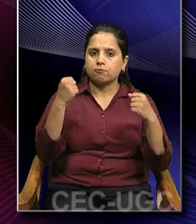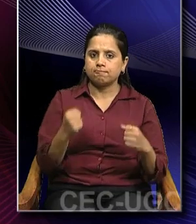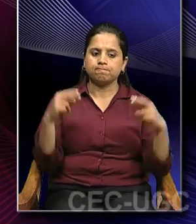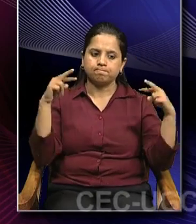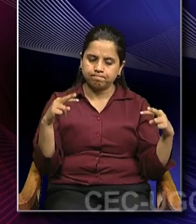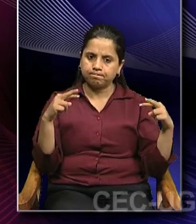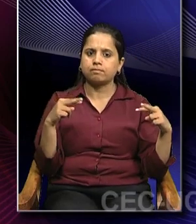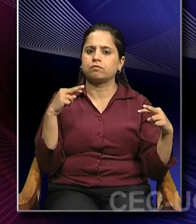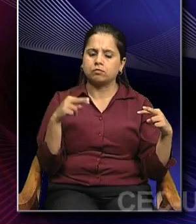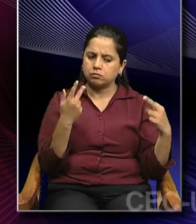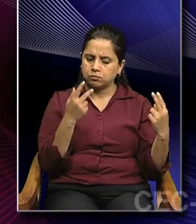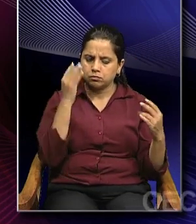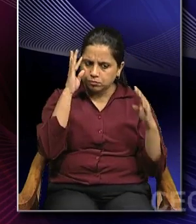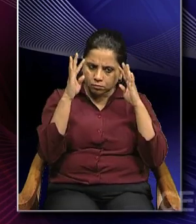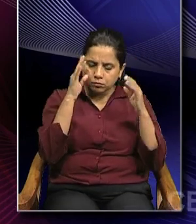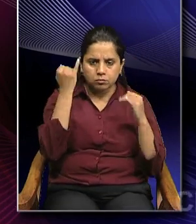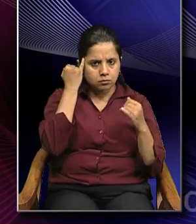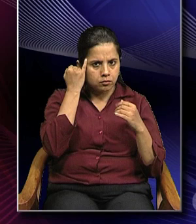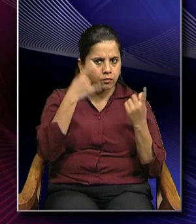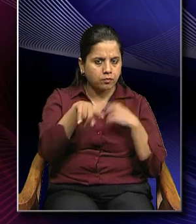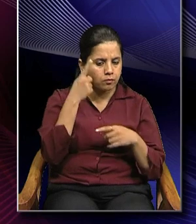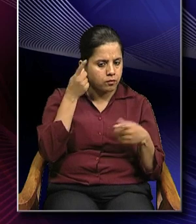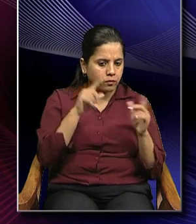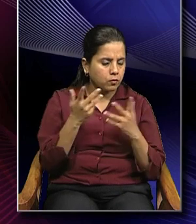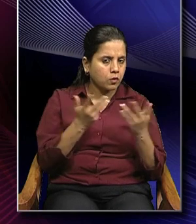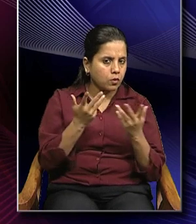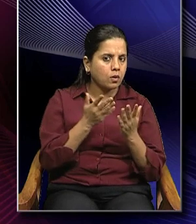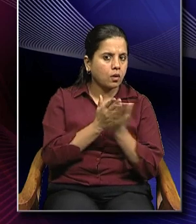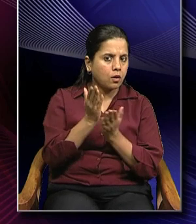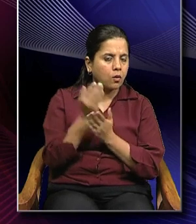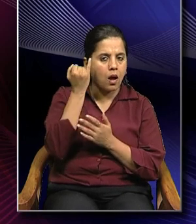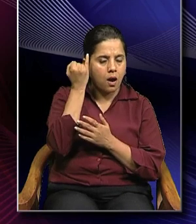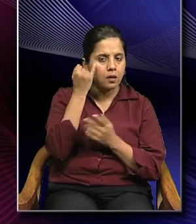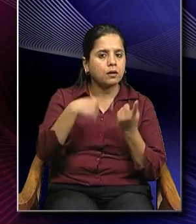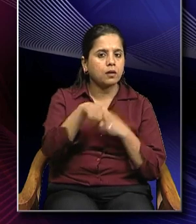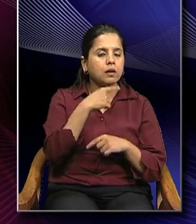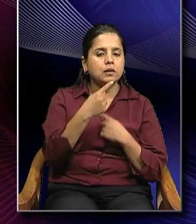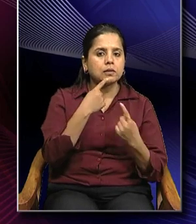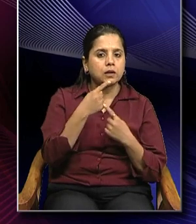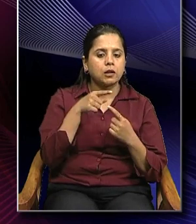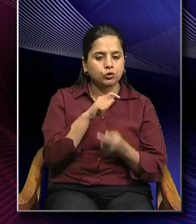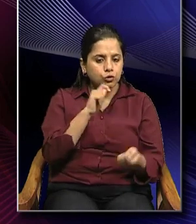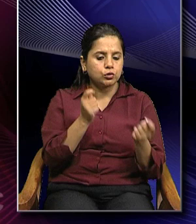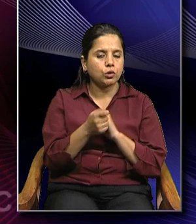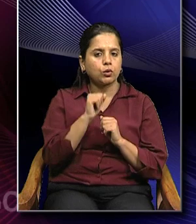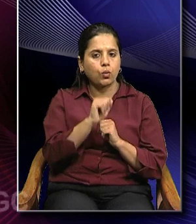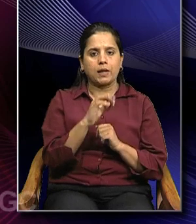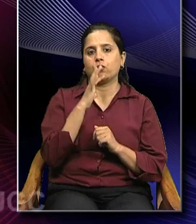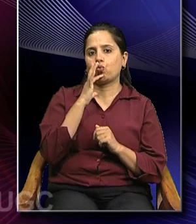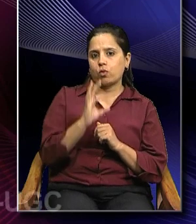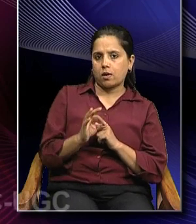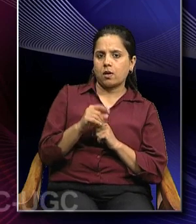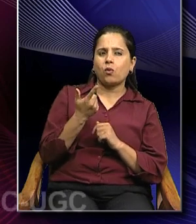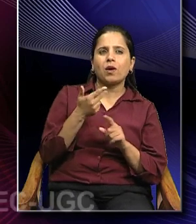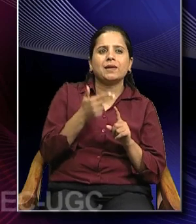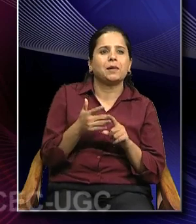together and crafting the strategies, crafting the ideas and transforming them into the reality, or what you